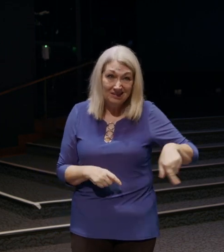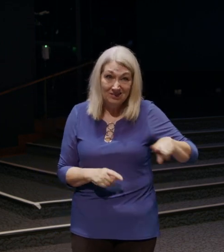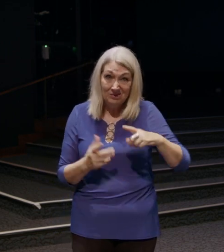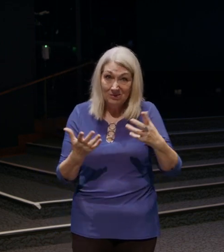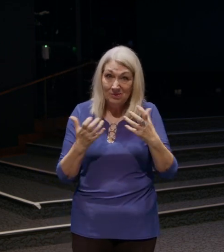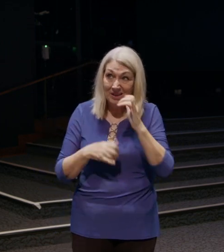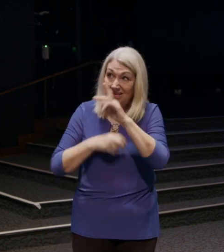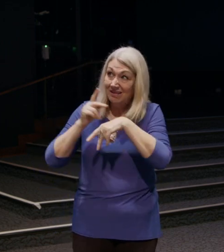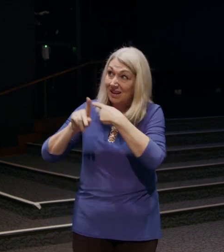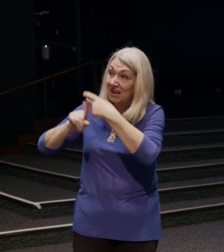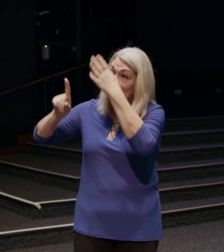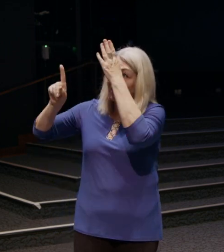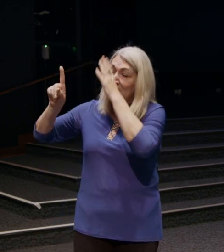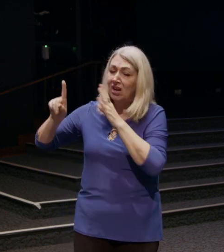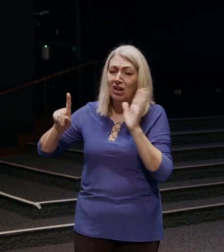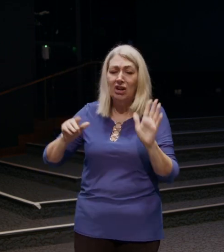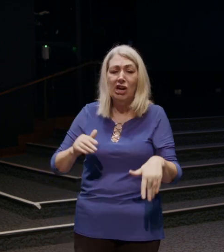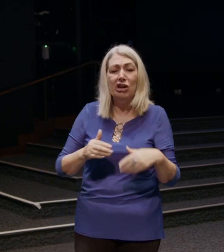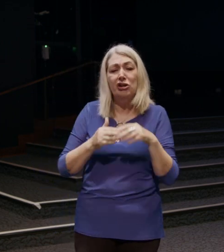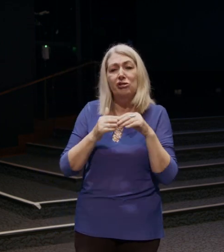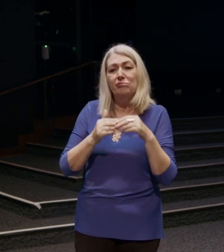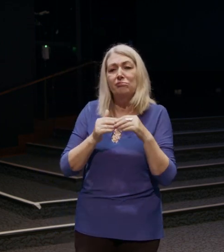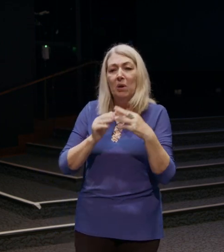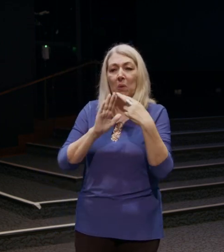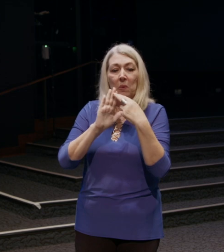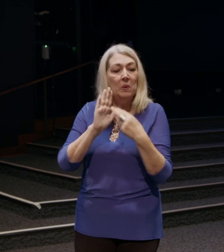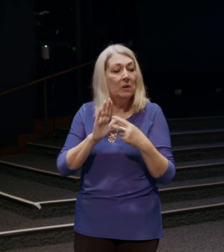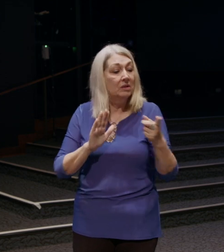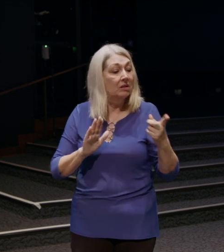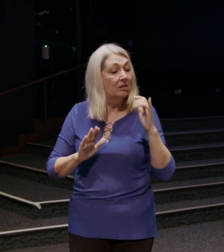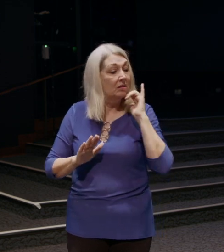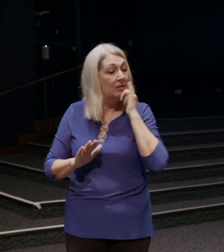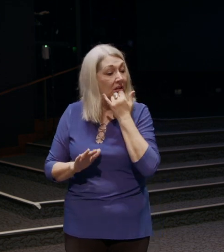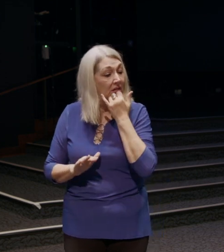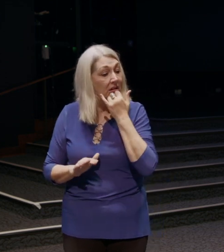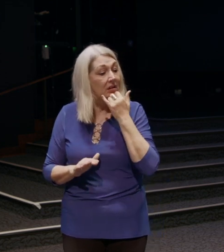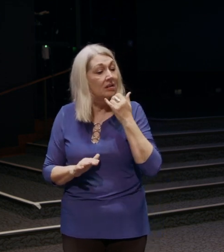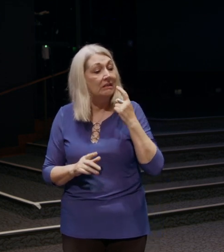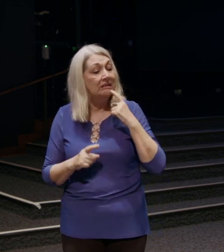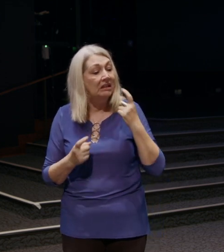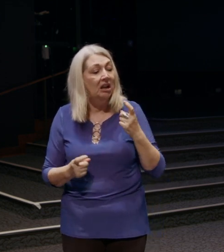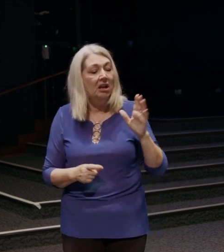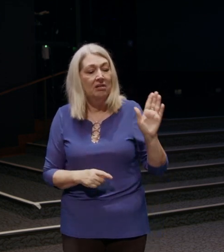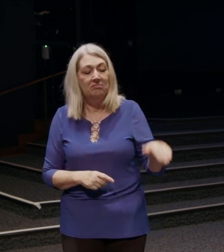the rules and made exceptions? No,